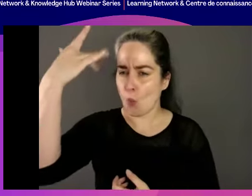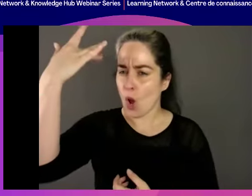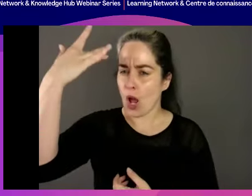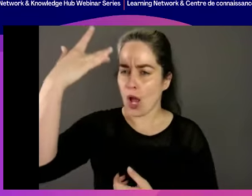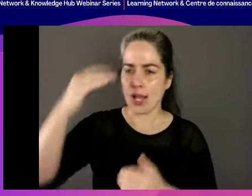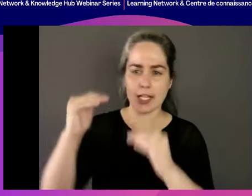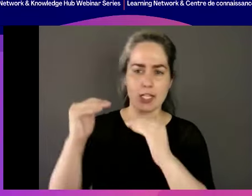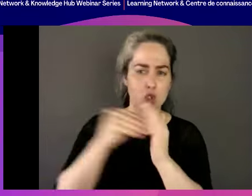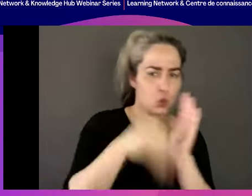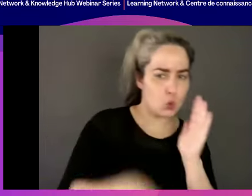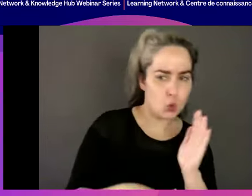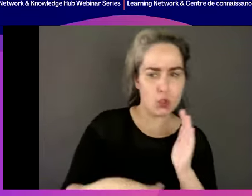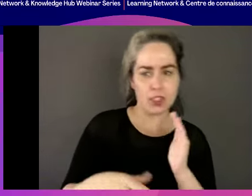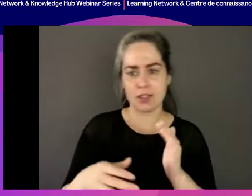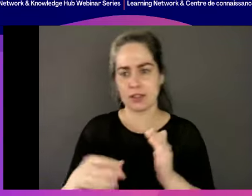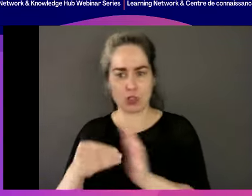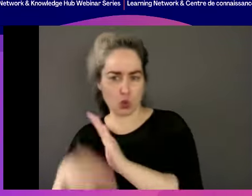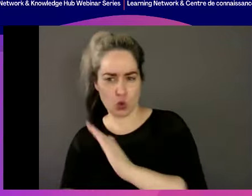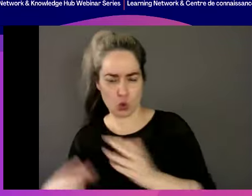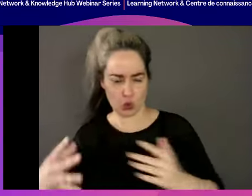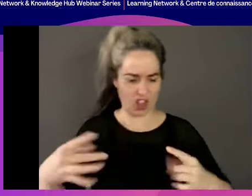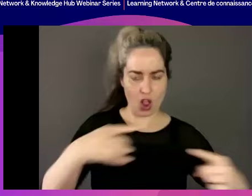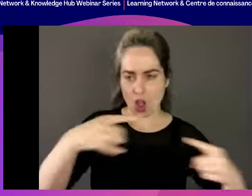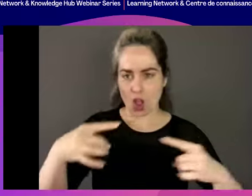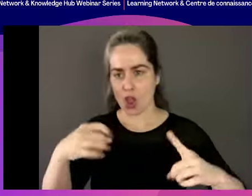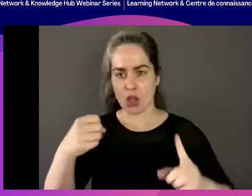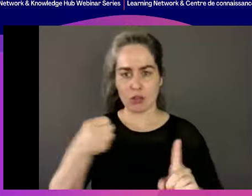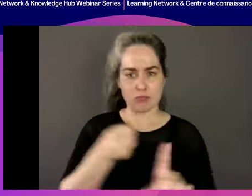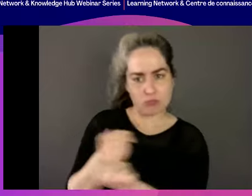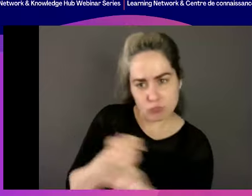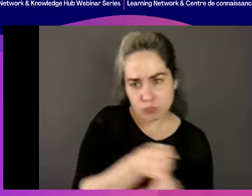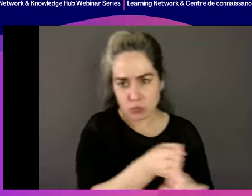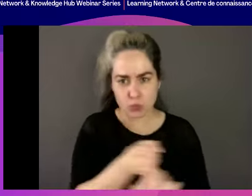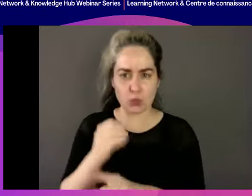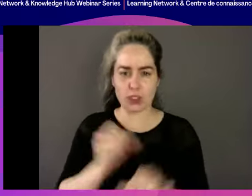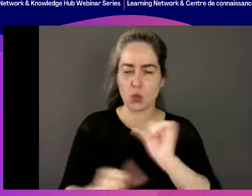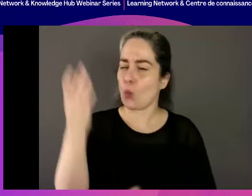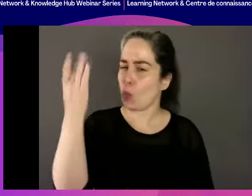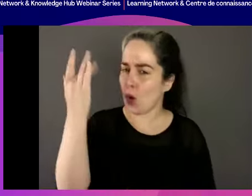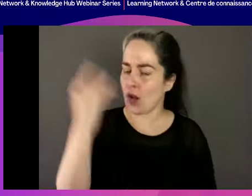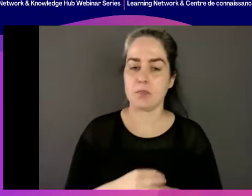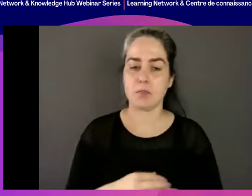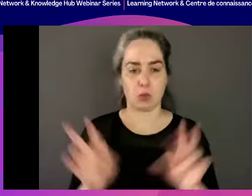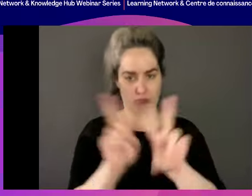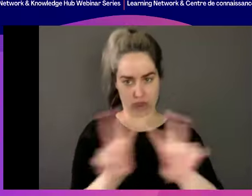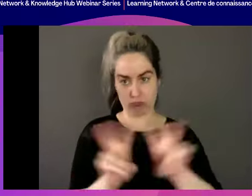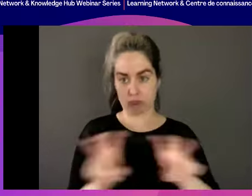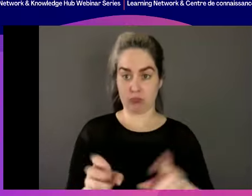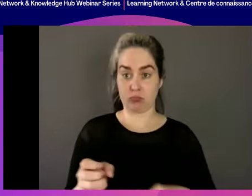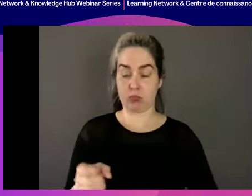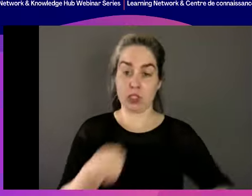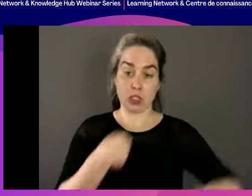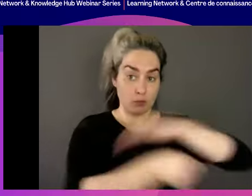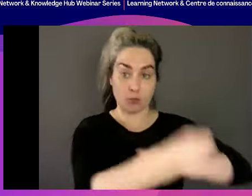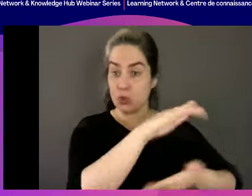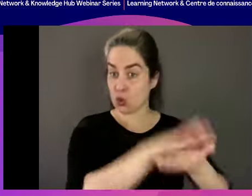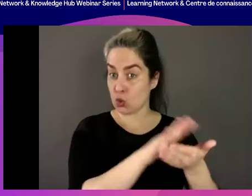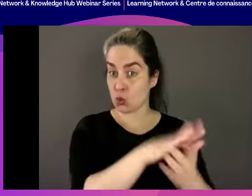abuse? We looked at particular factors about the residential school context and how that contributed